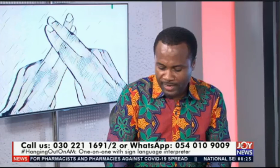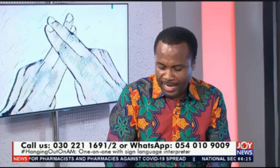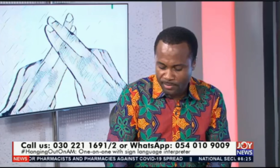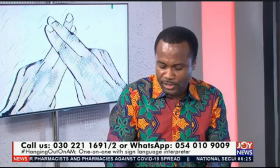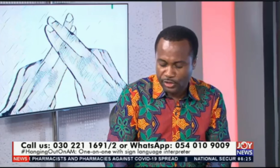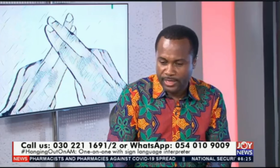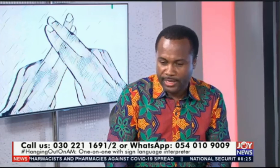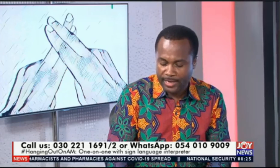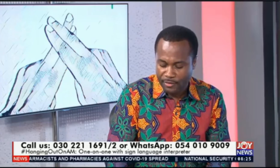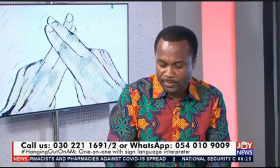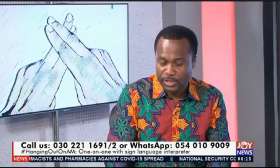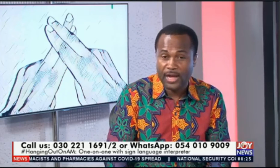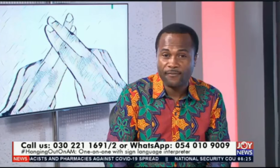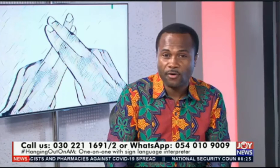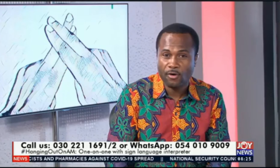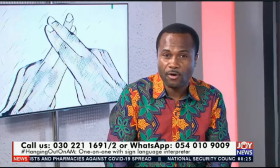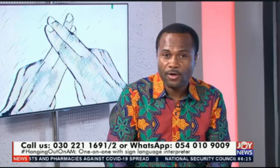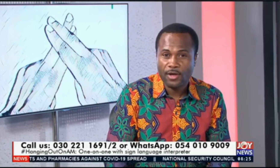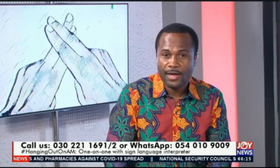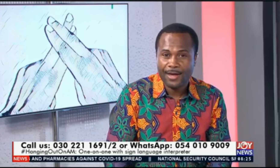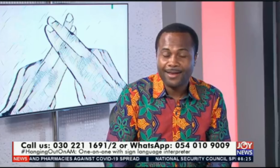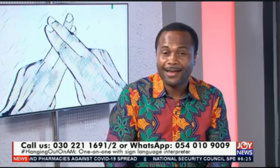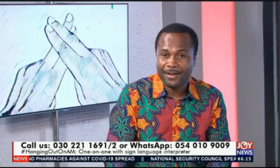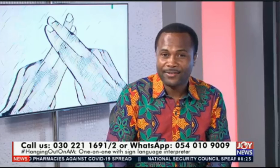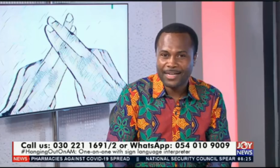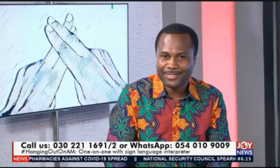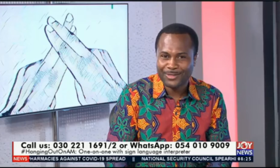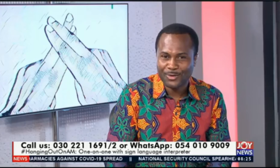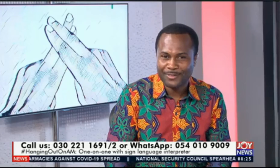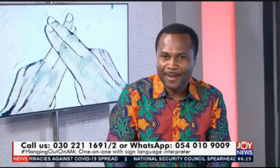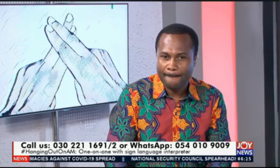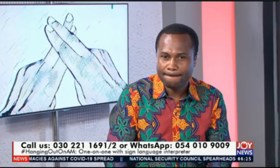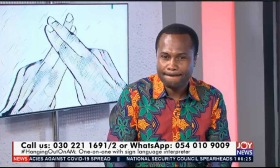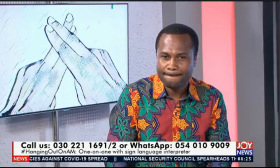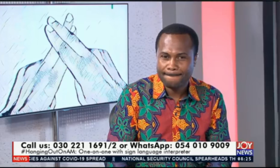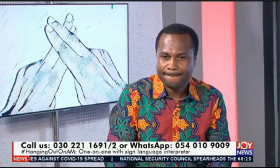of encouragement you have for Love, let us know.